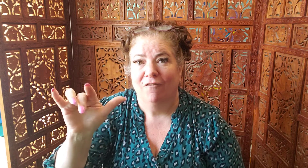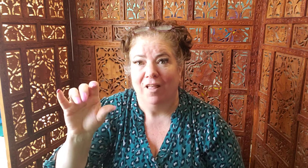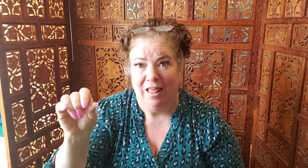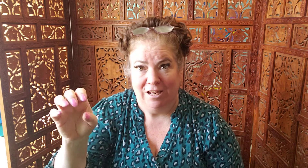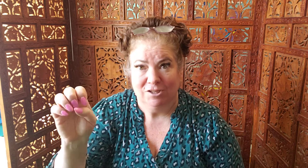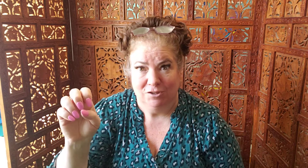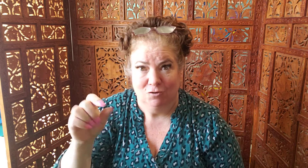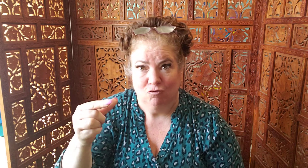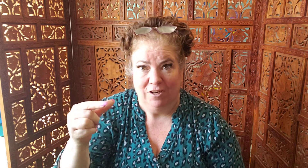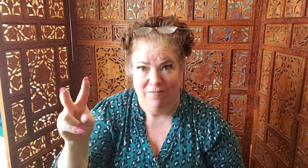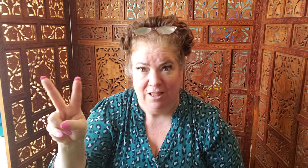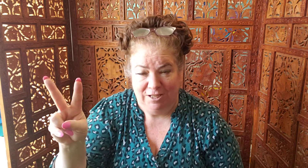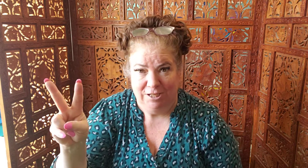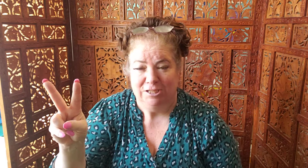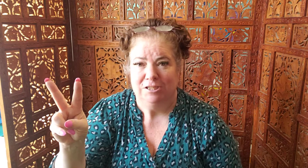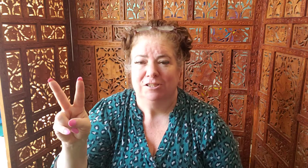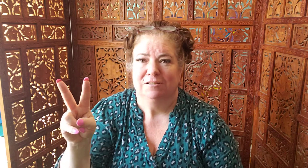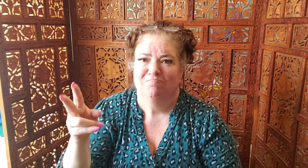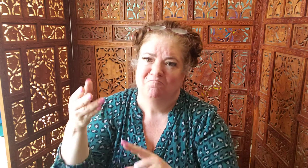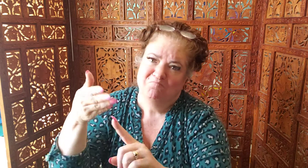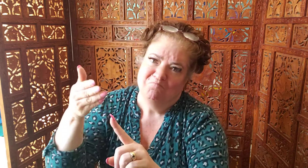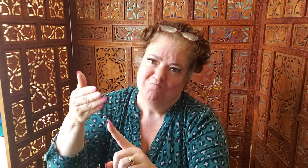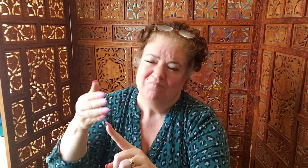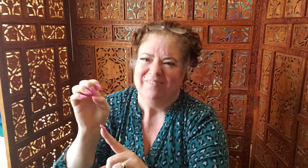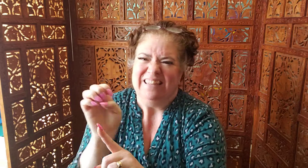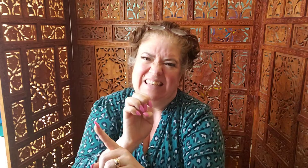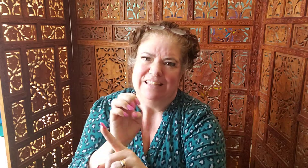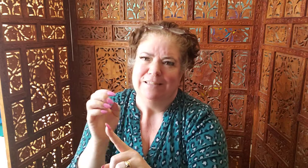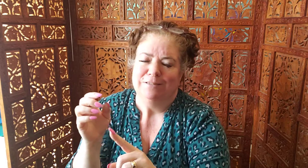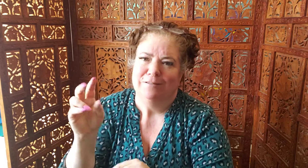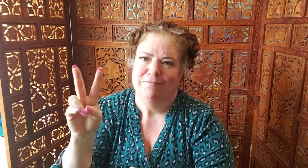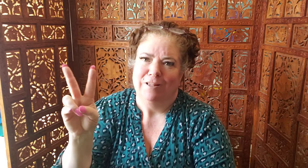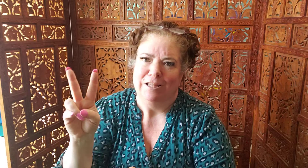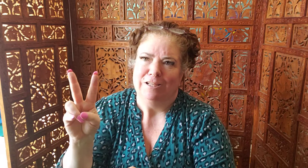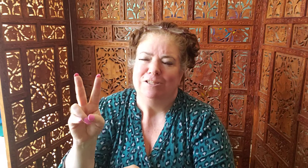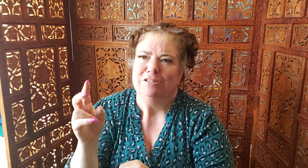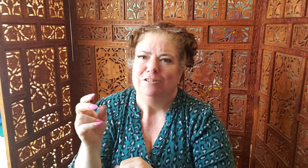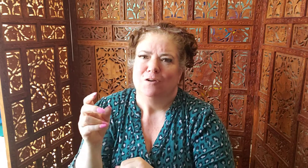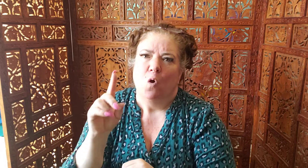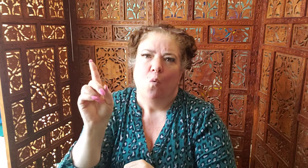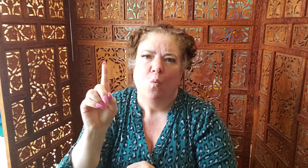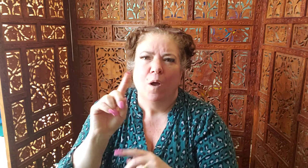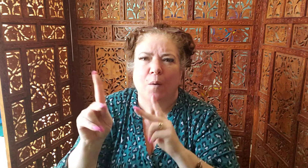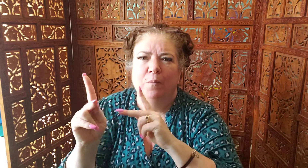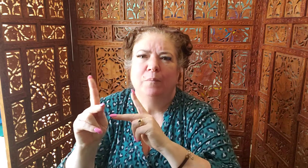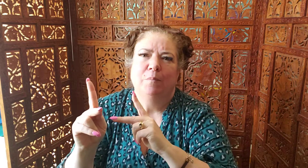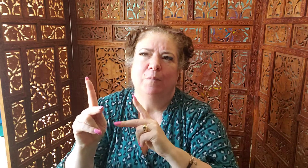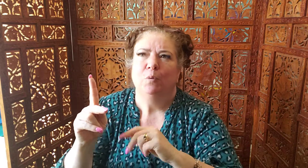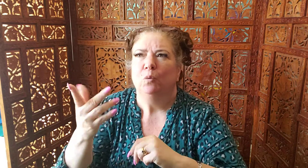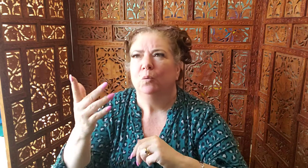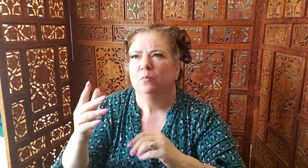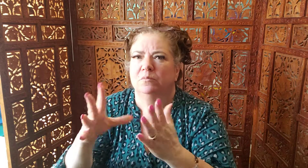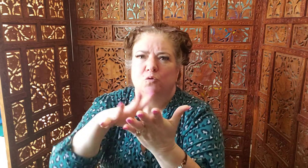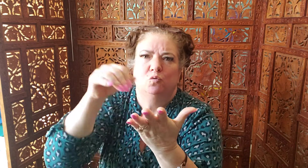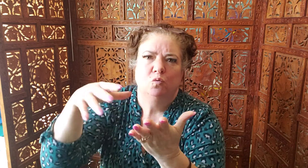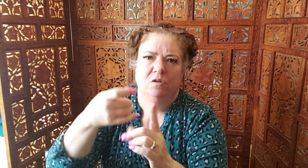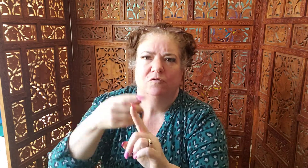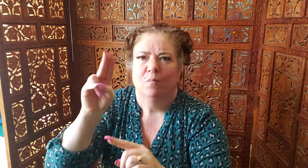was working from a very urgent place. He was working through a number of his friends becoming ill with HIV and